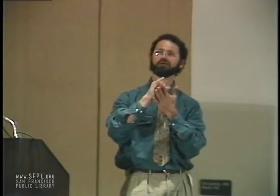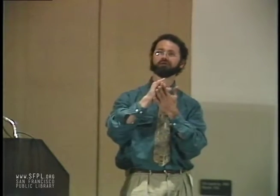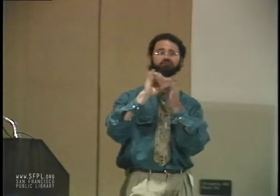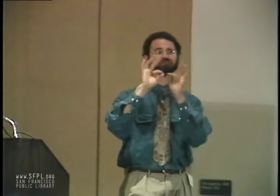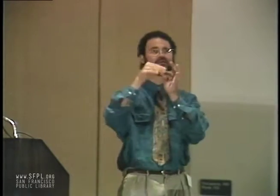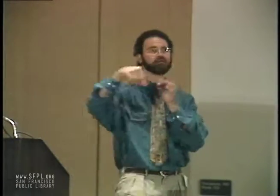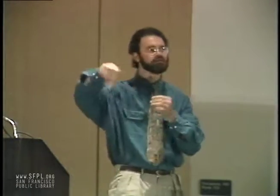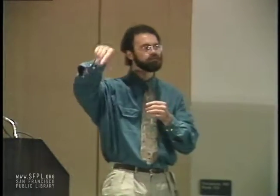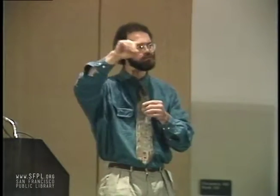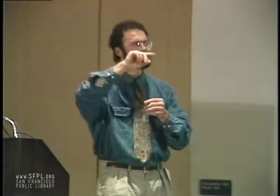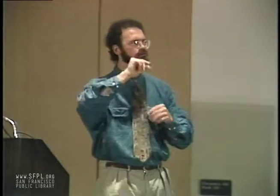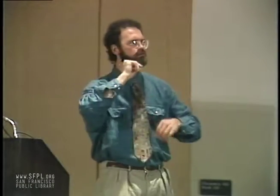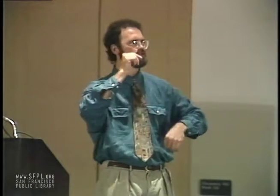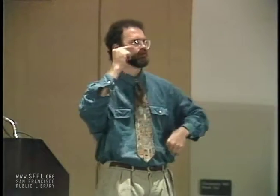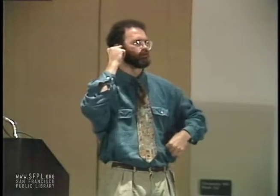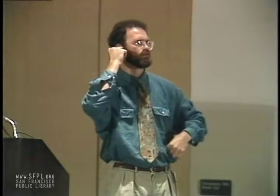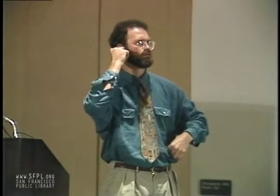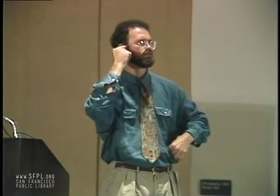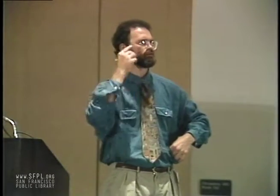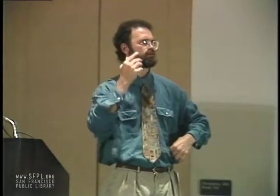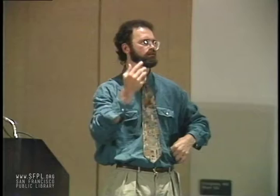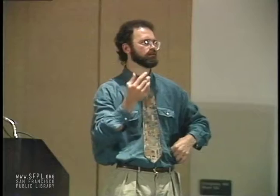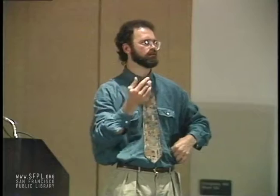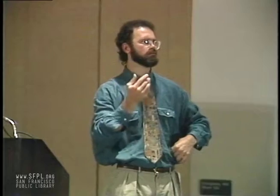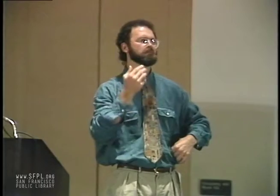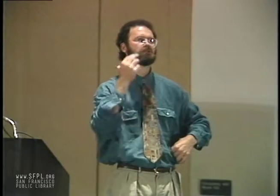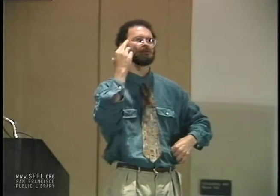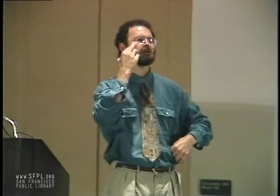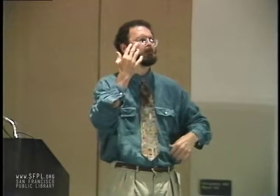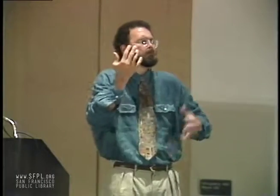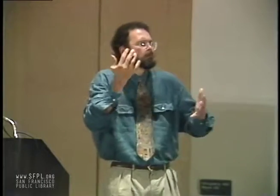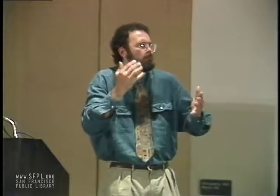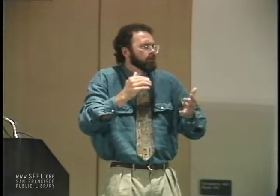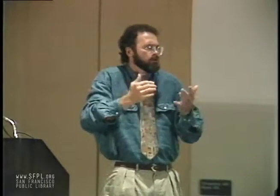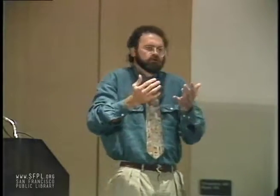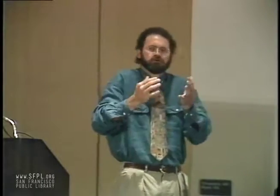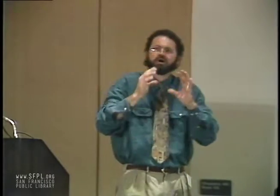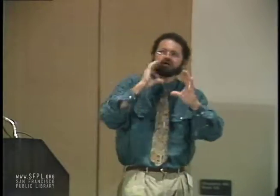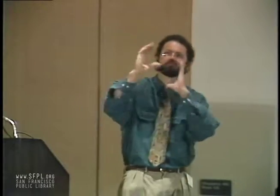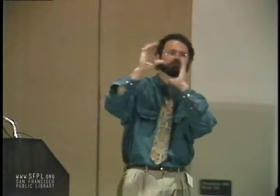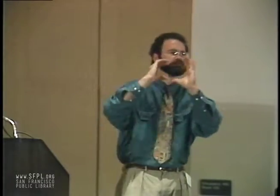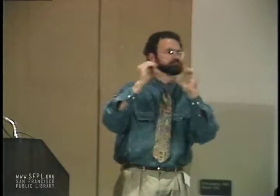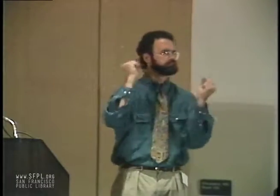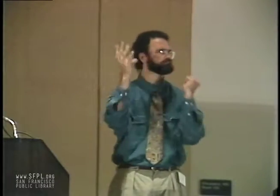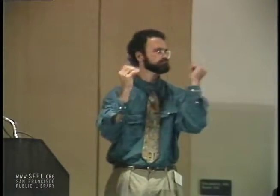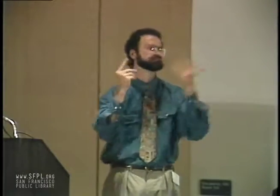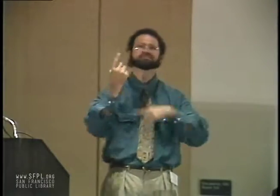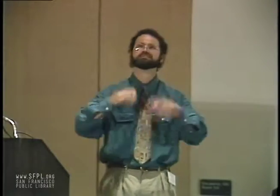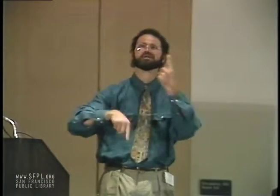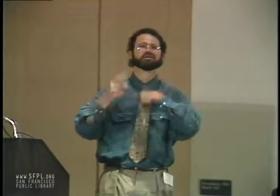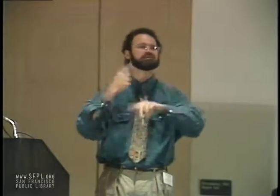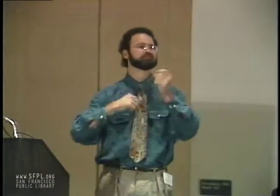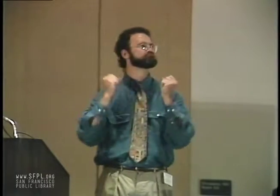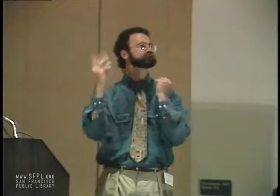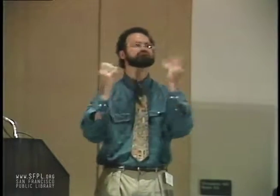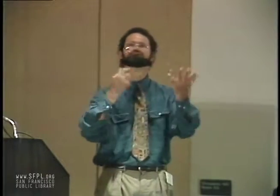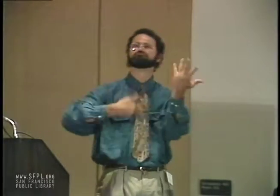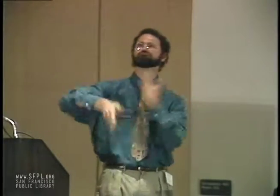So this boy lived in a deaf family without realizing that the other members of his family couldn't hear. They communicated through sign